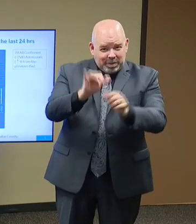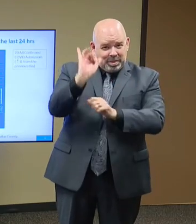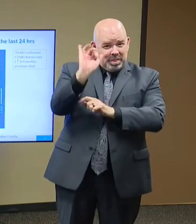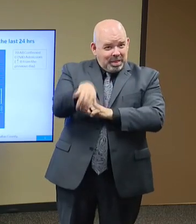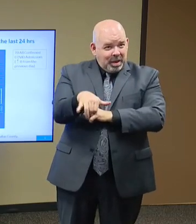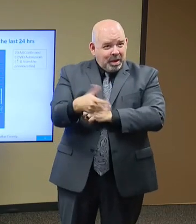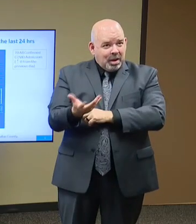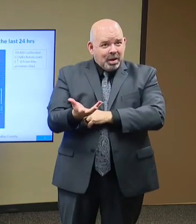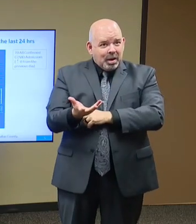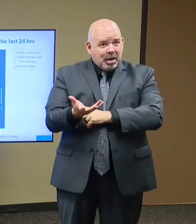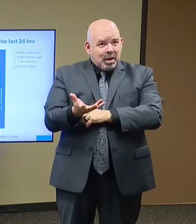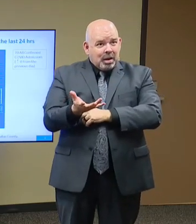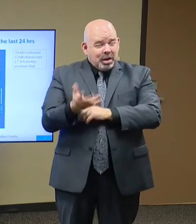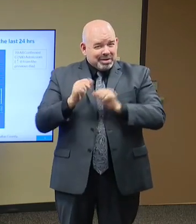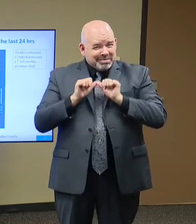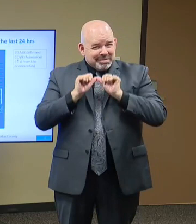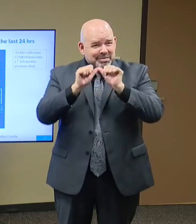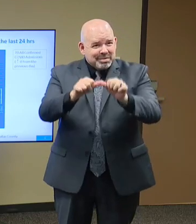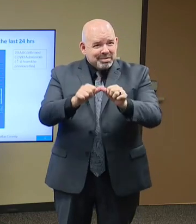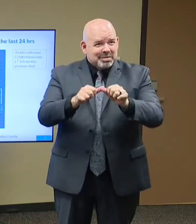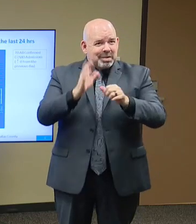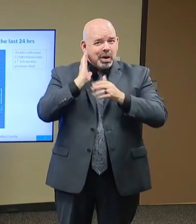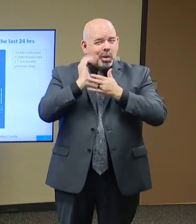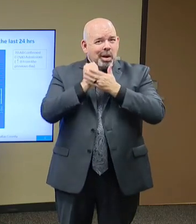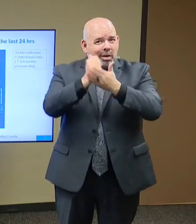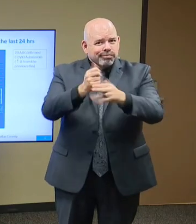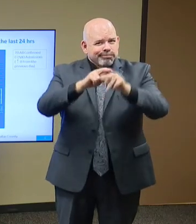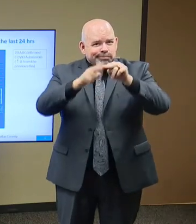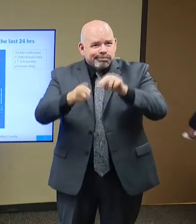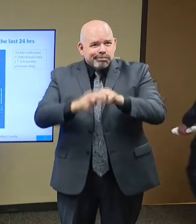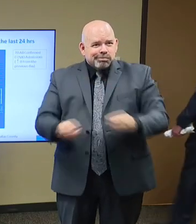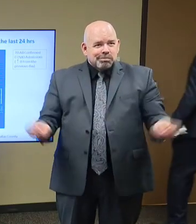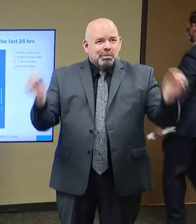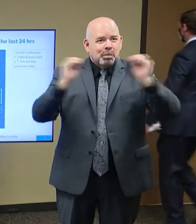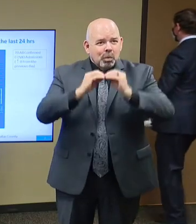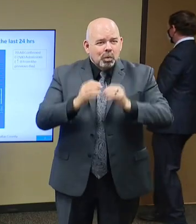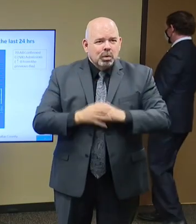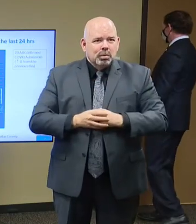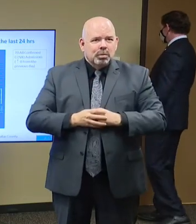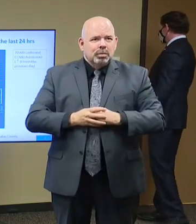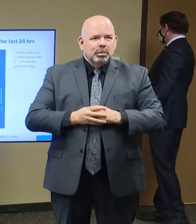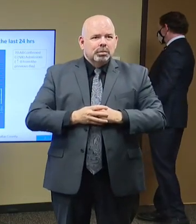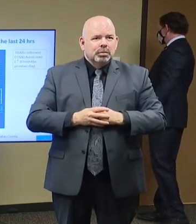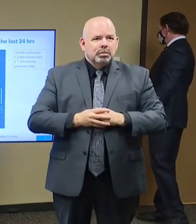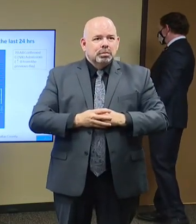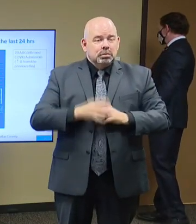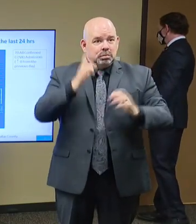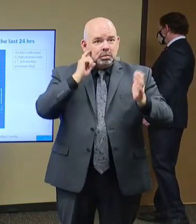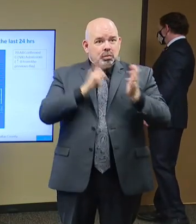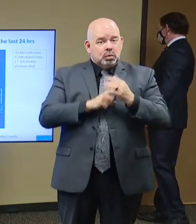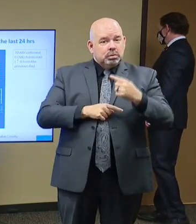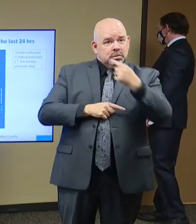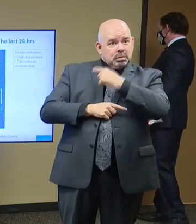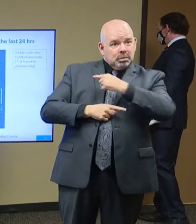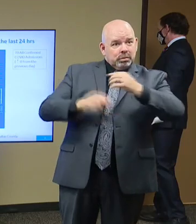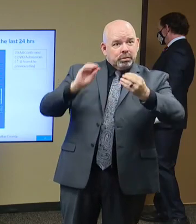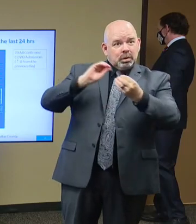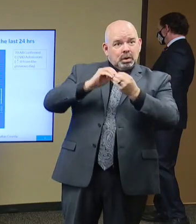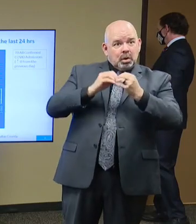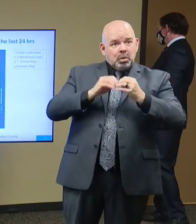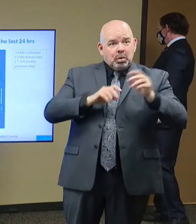if you can, and teleworking, because these are starting to flatten out, and we don't want it to go back